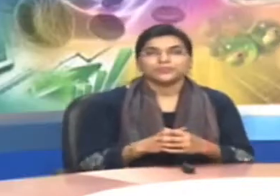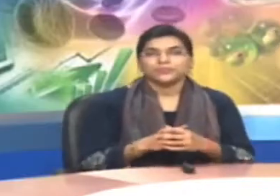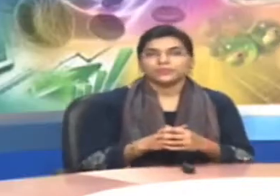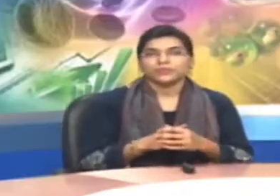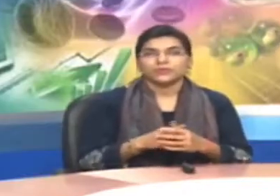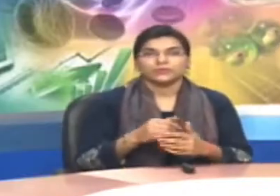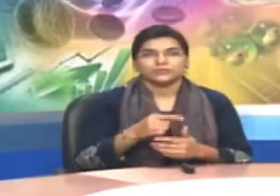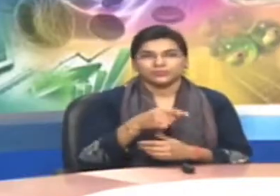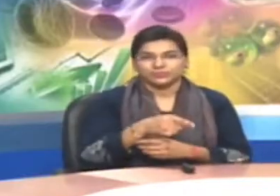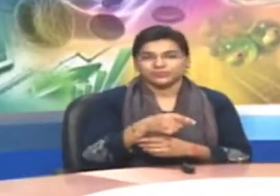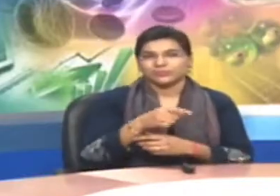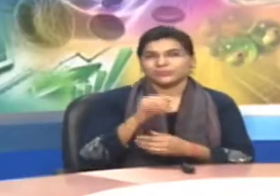Welcome back.